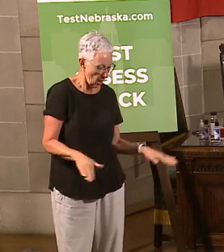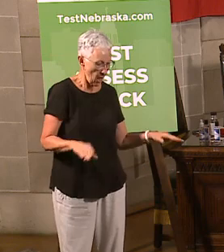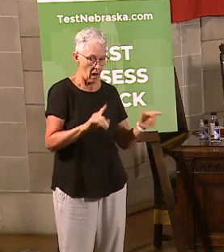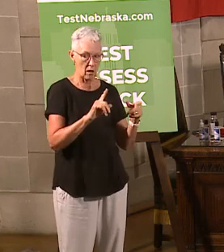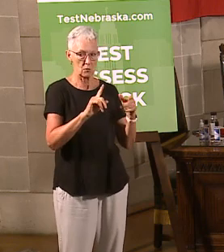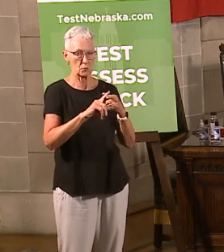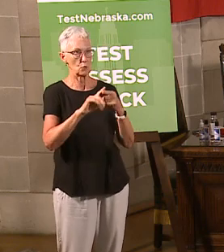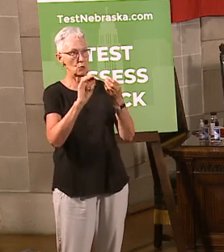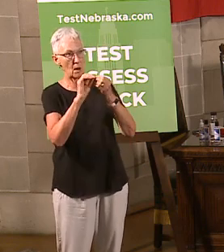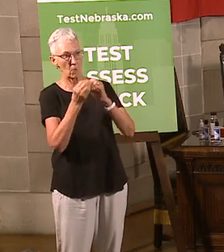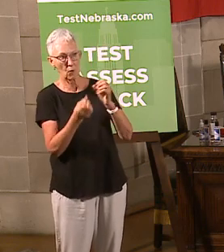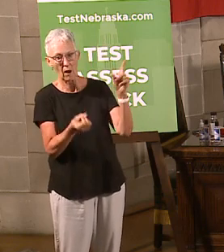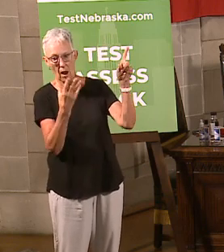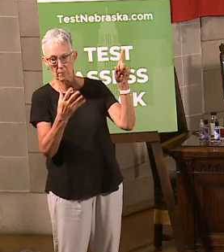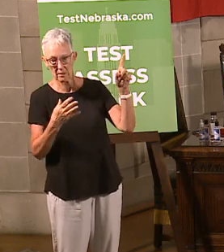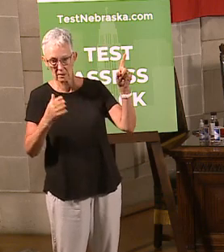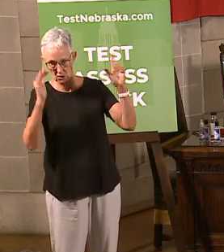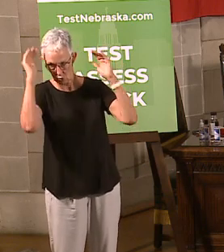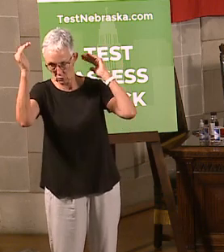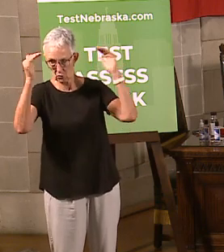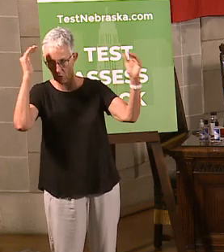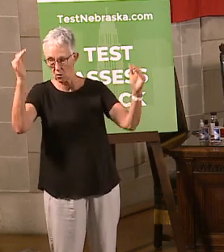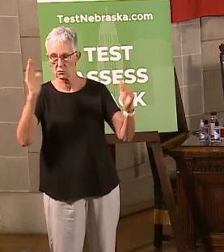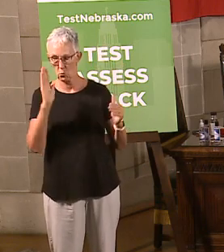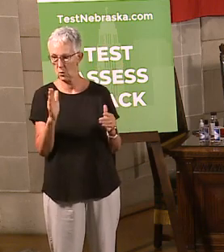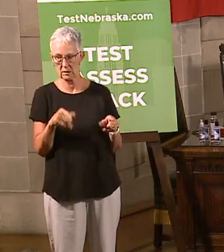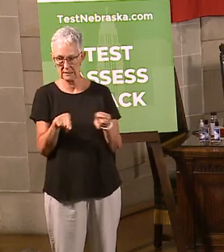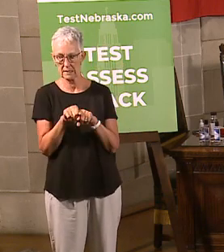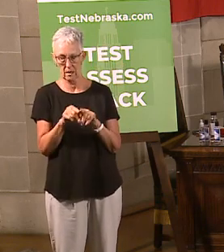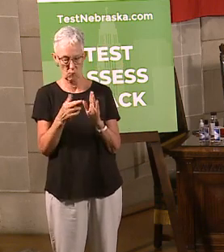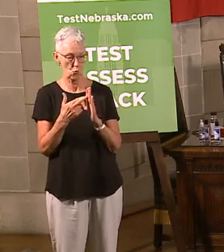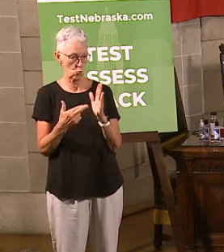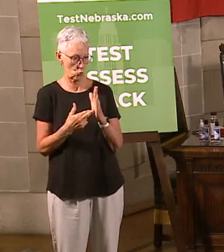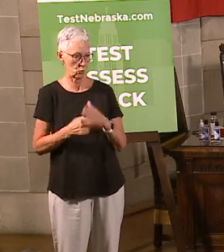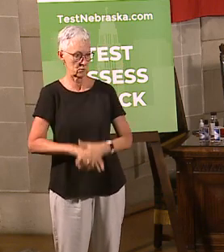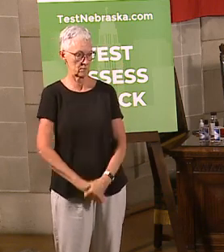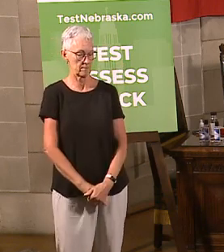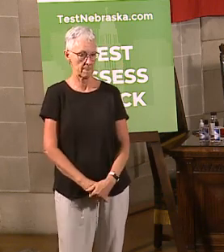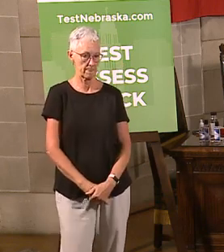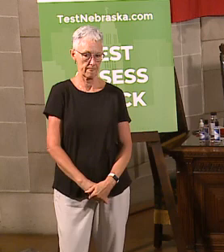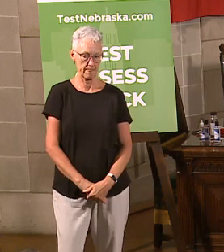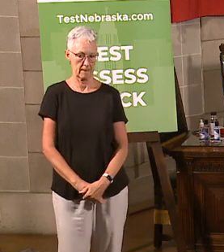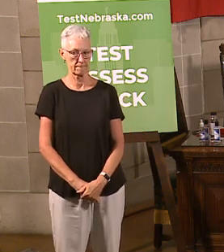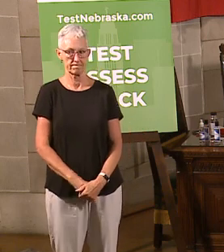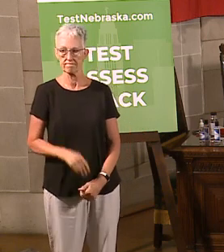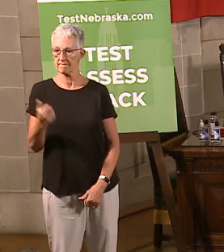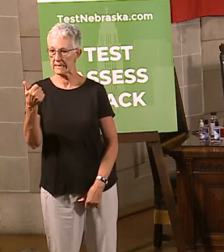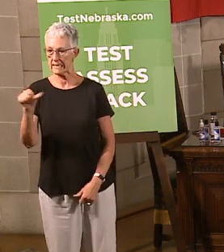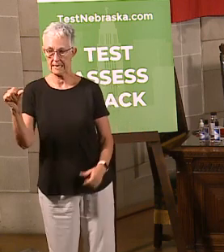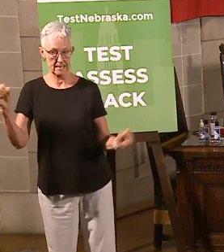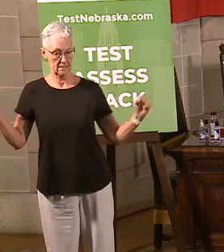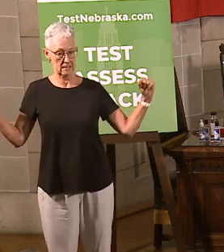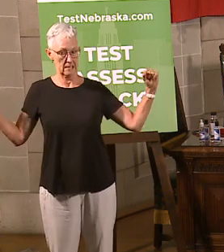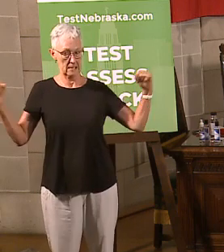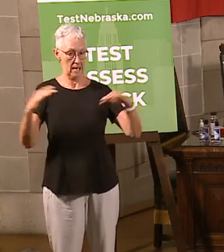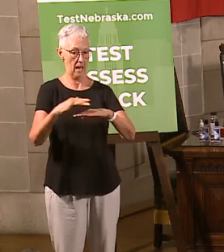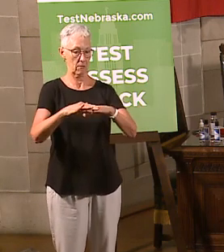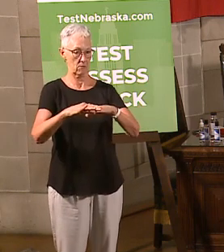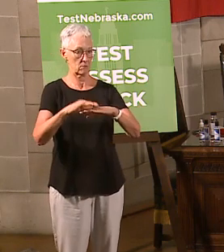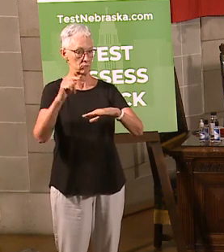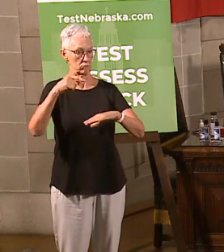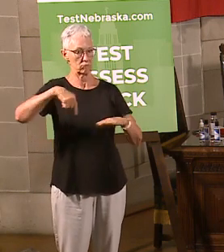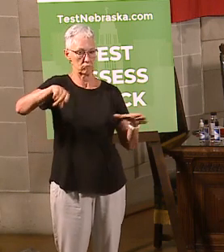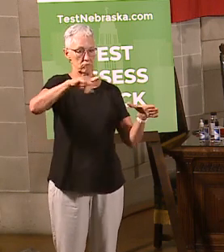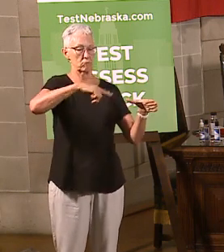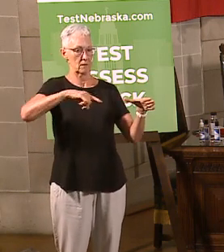regular regulations. Gatherings. All right, indoor gatherings are now going up to